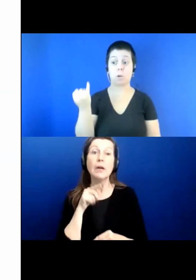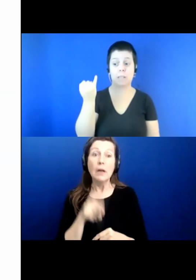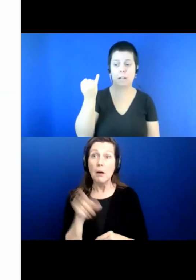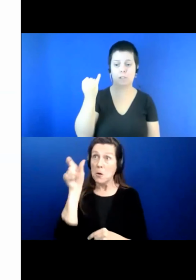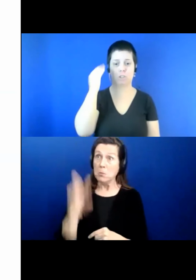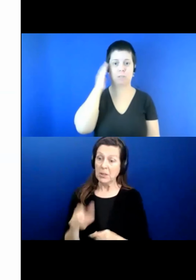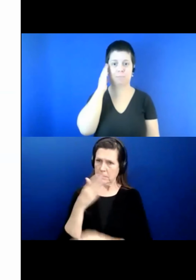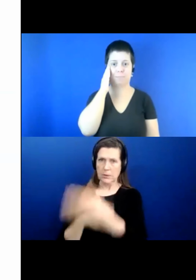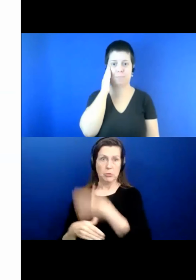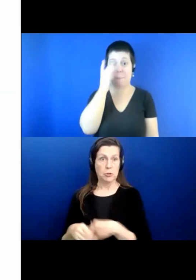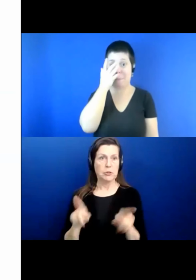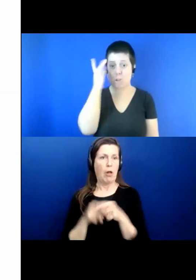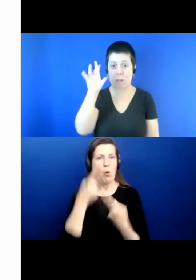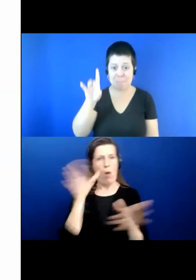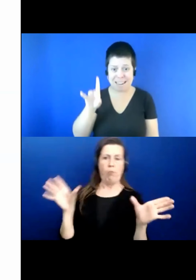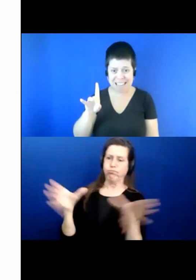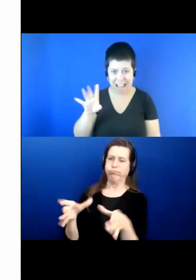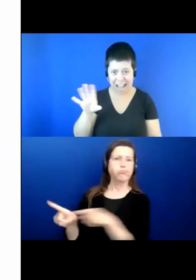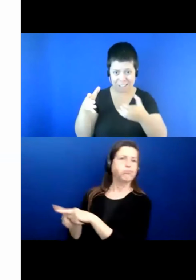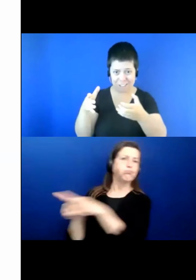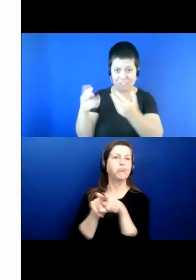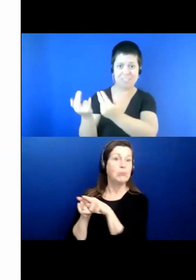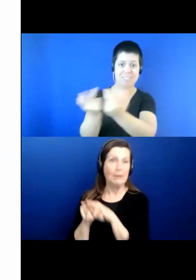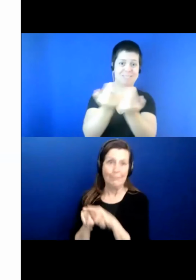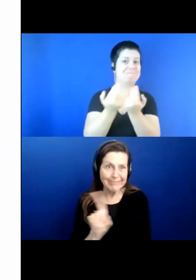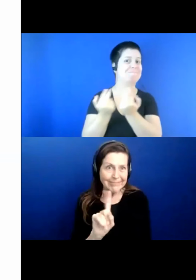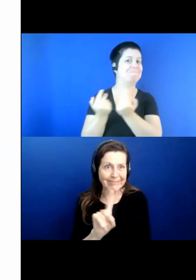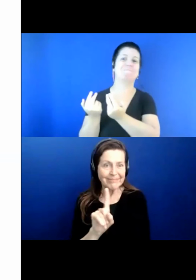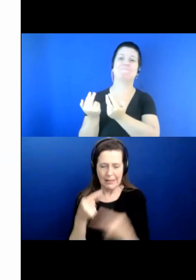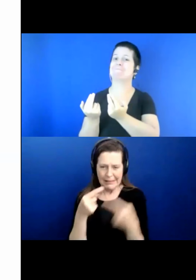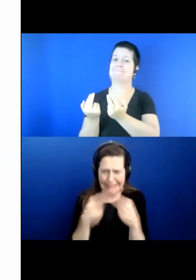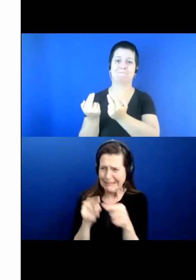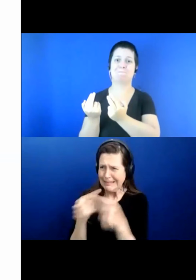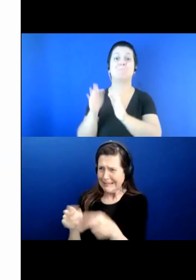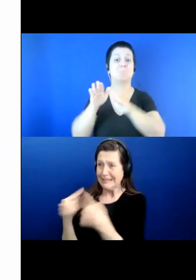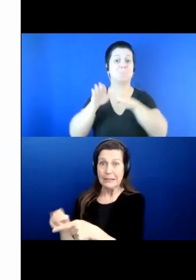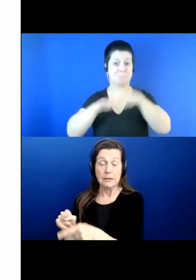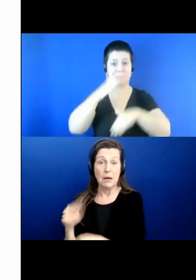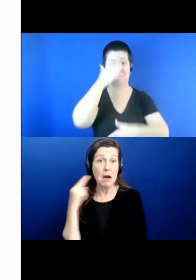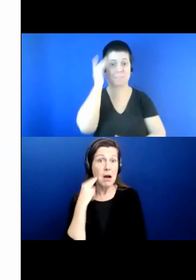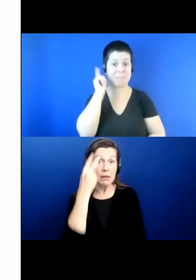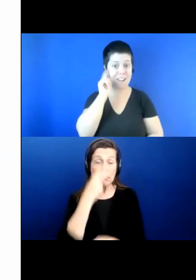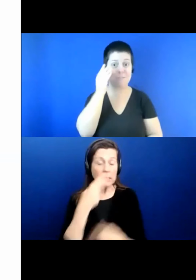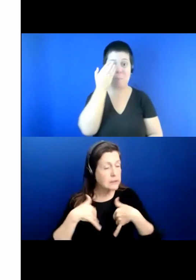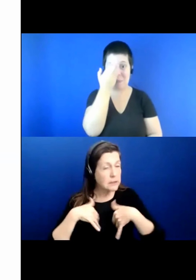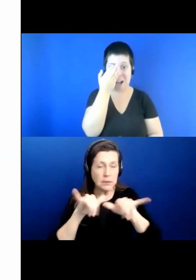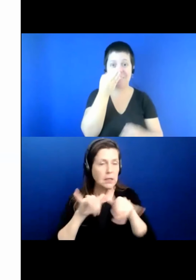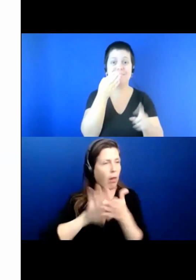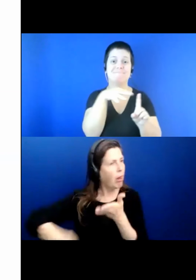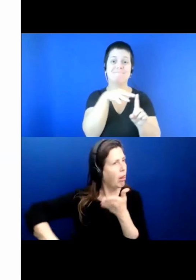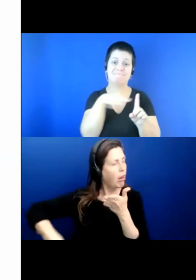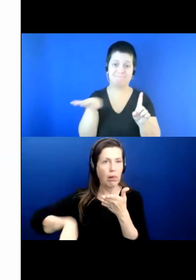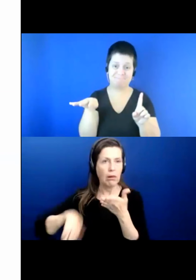a homogeneous group. Persons with deafblindness remain in many ways invisible, and they